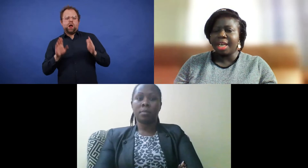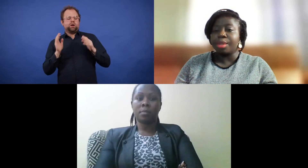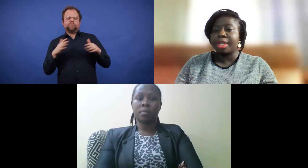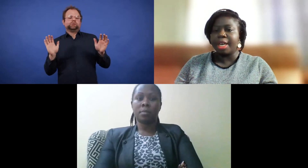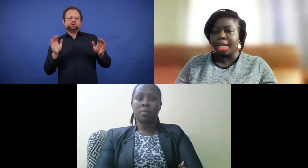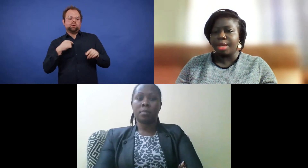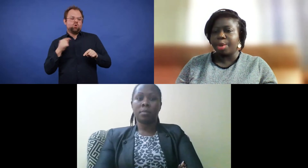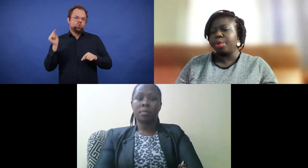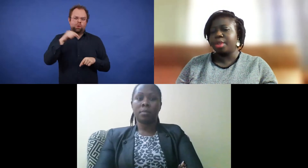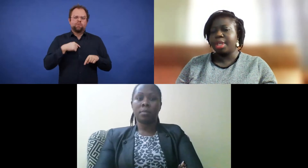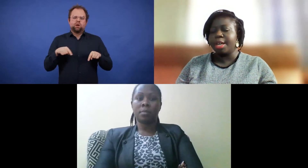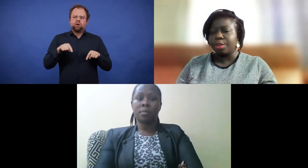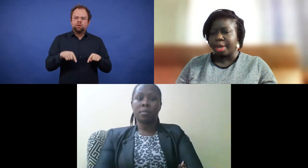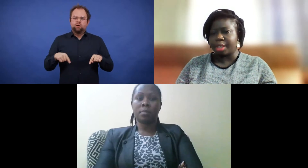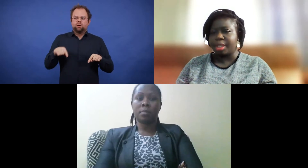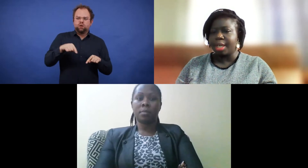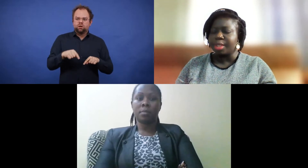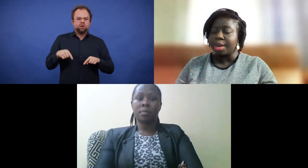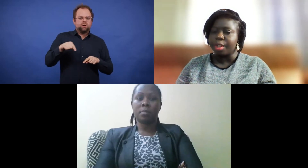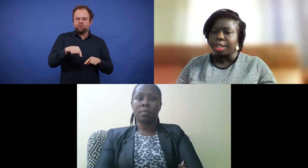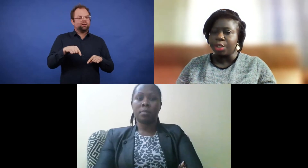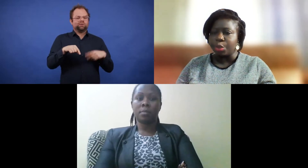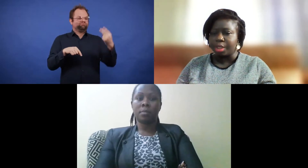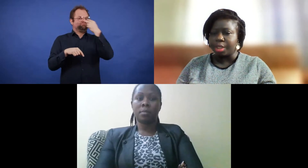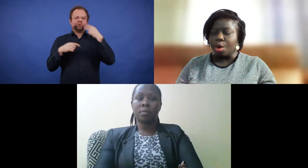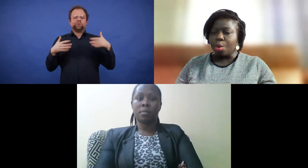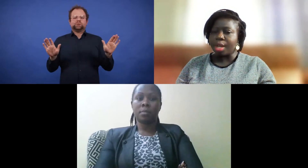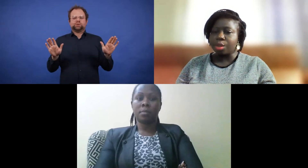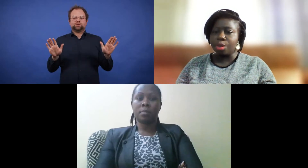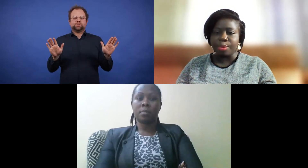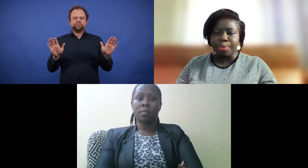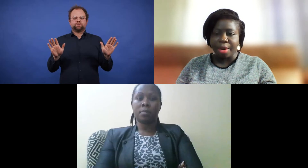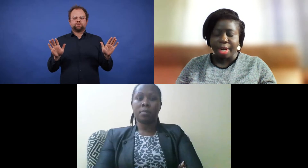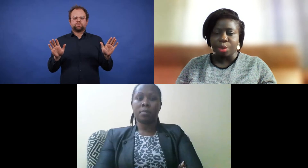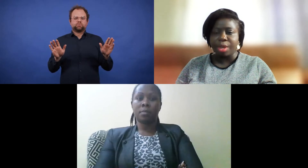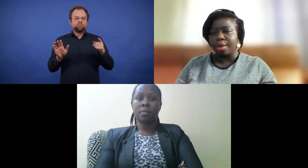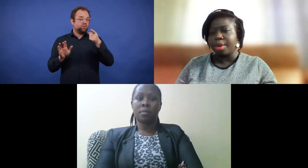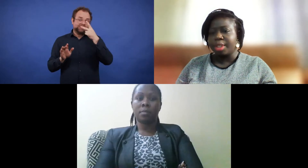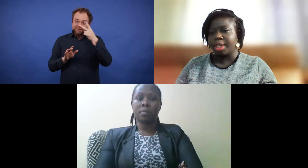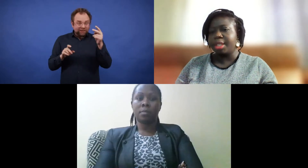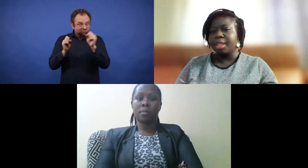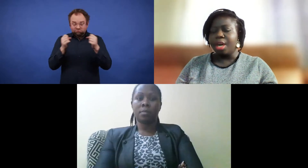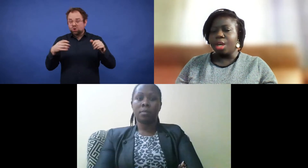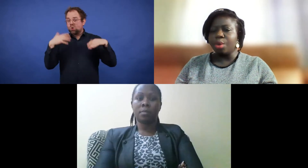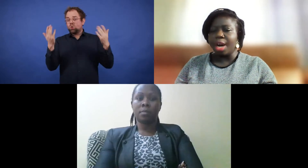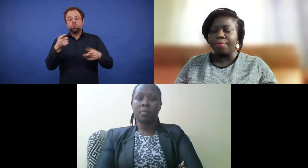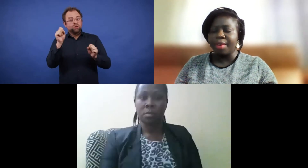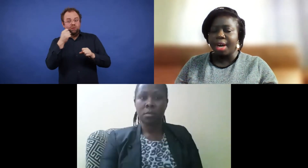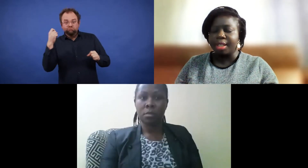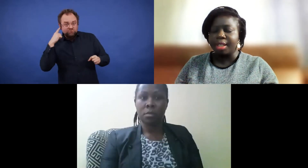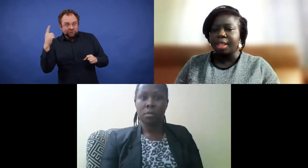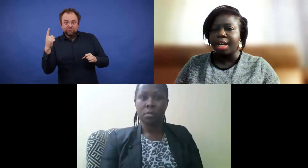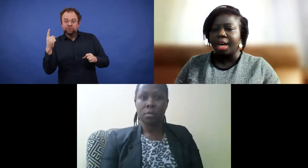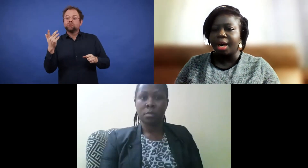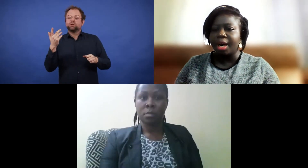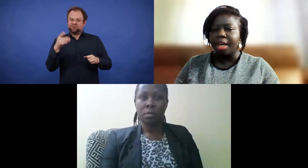it killing people's interests, especially for the youth who are solution barriers on the continent to